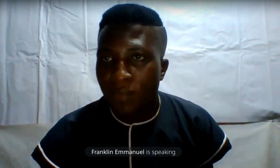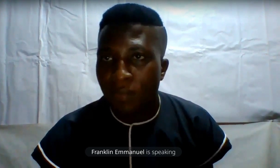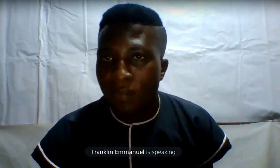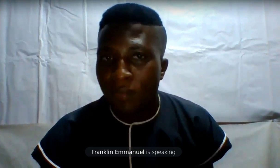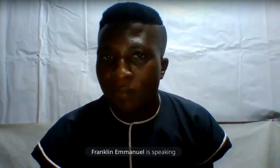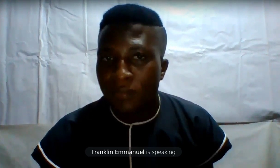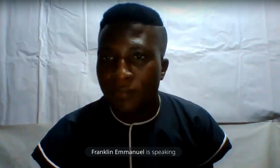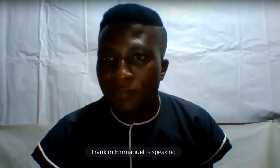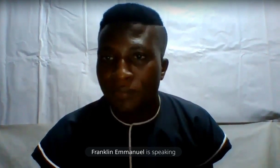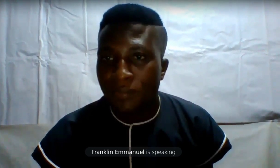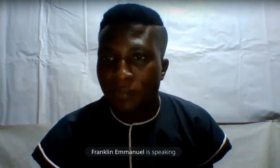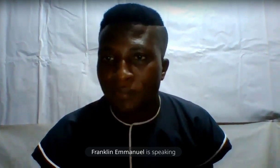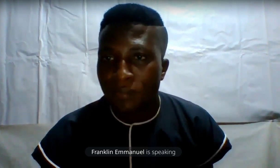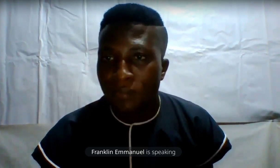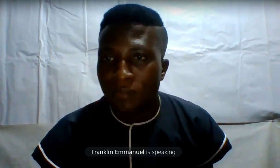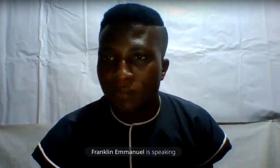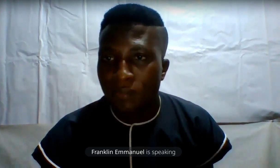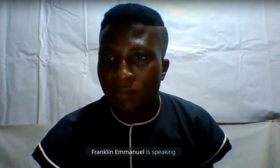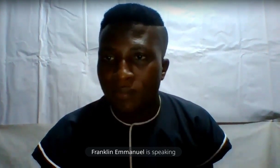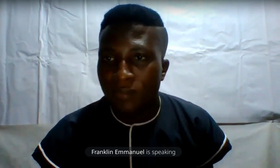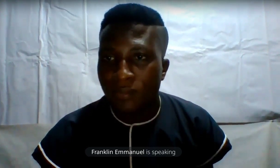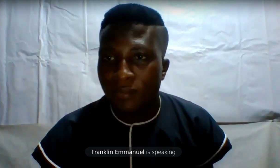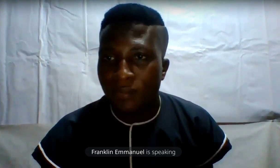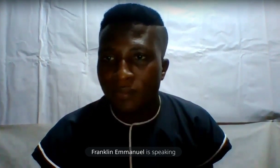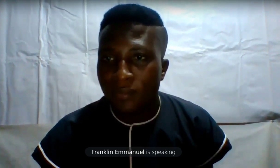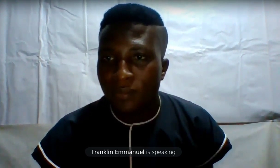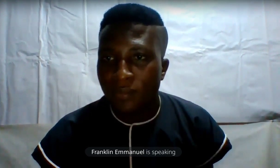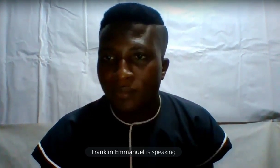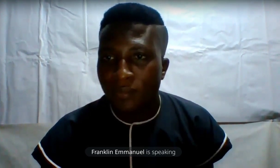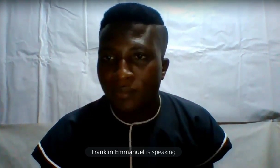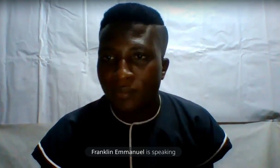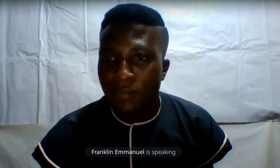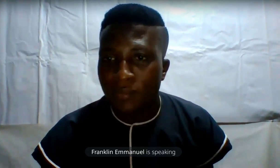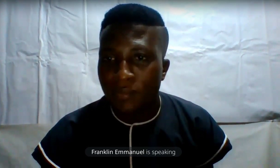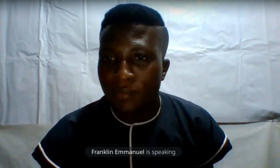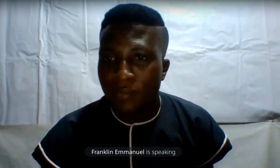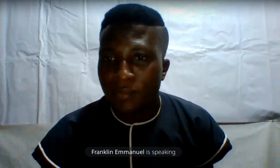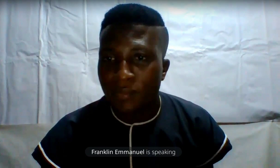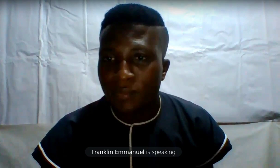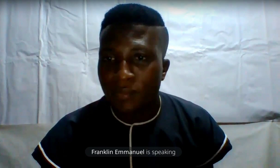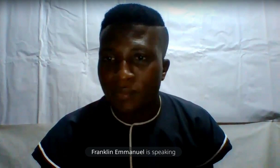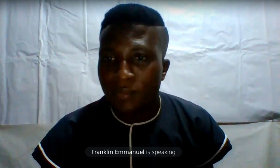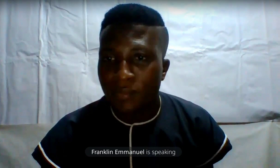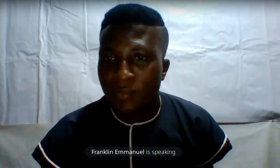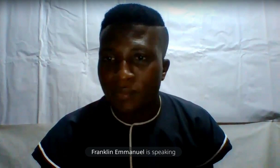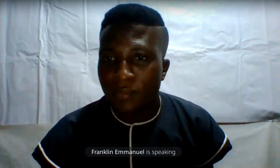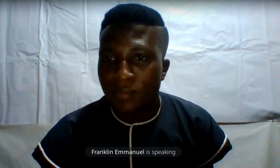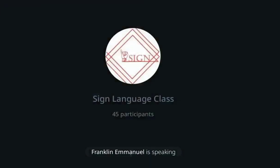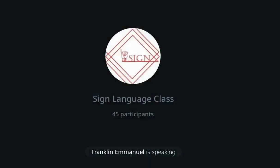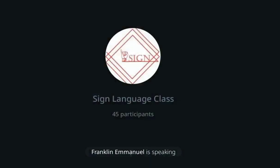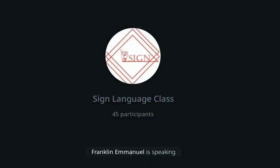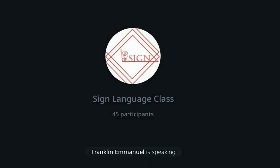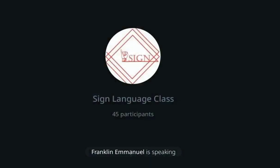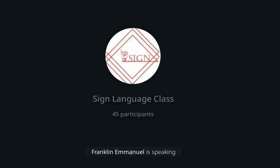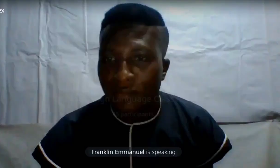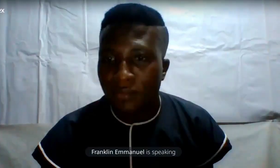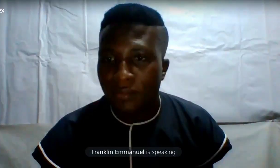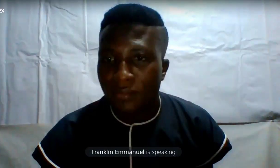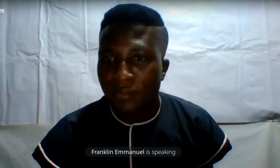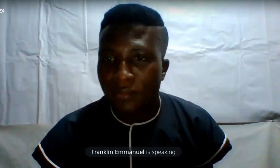take some lessons. We're not going to spend the whole day on certain lessons. You have the job of signing. You have to be helping yourself a lot. So we're not going